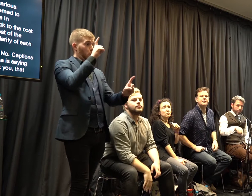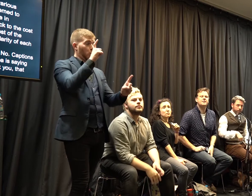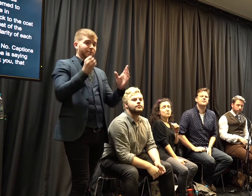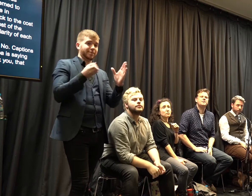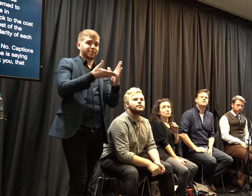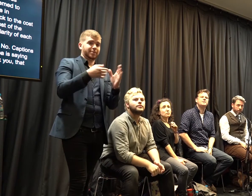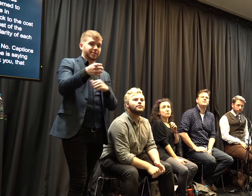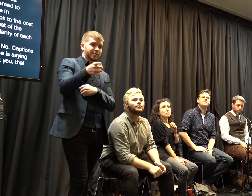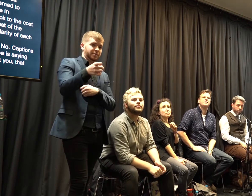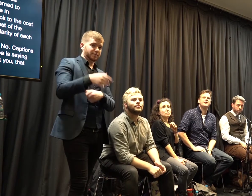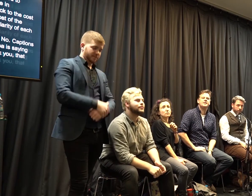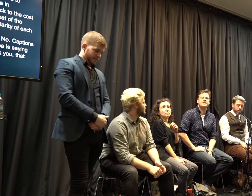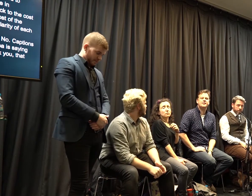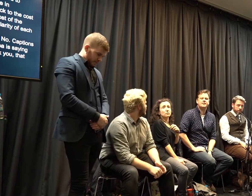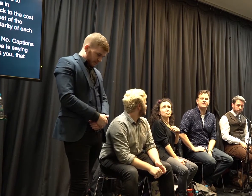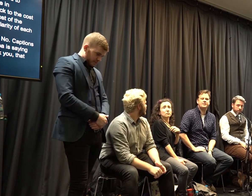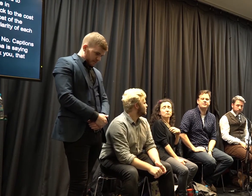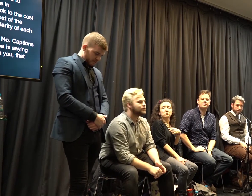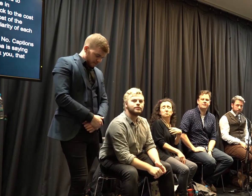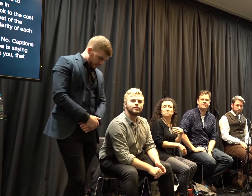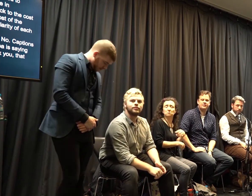Kathy, very briefly?